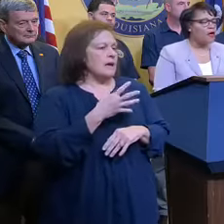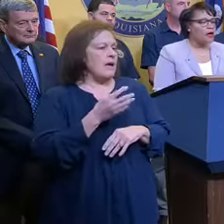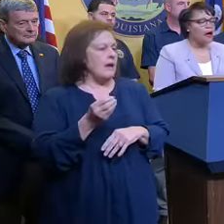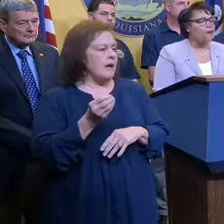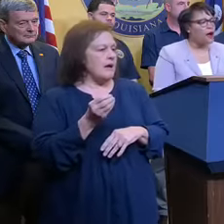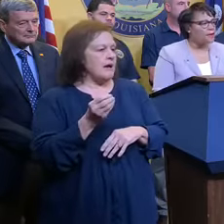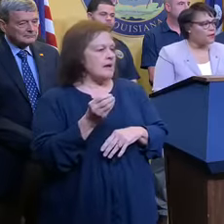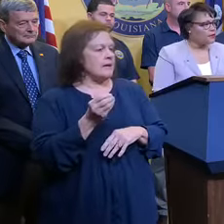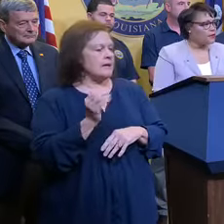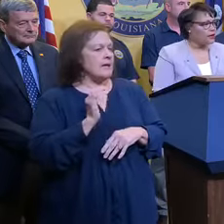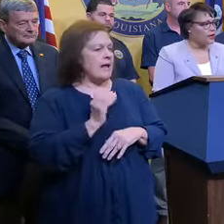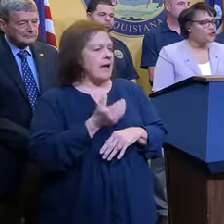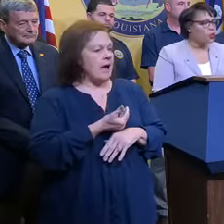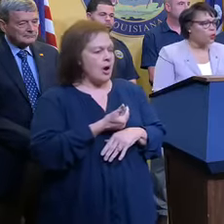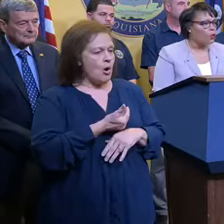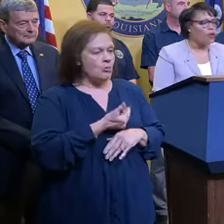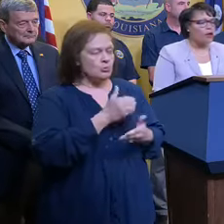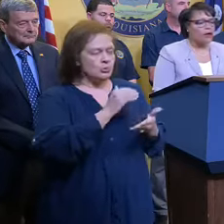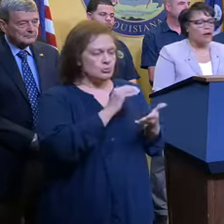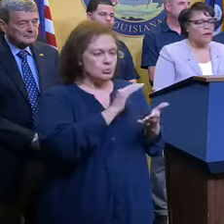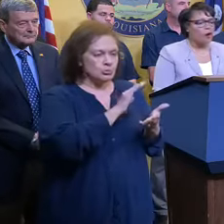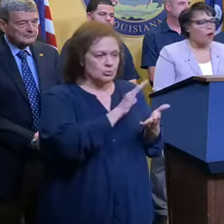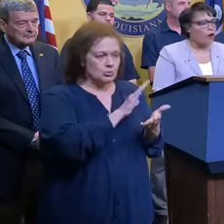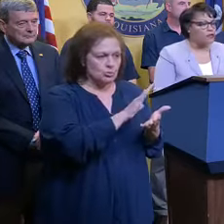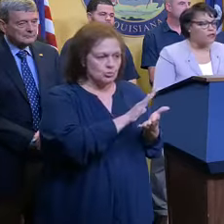our primary school